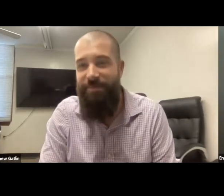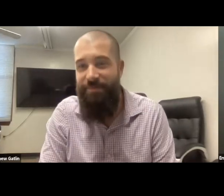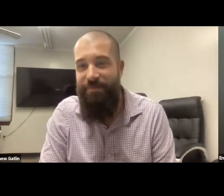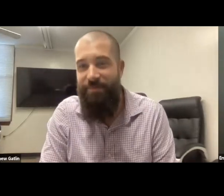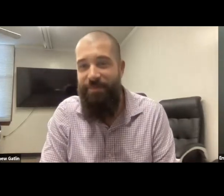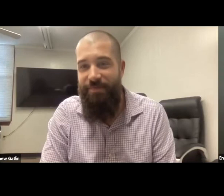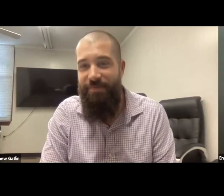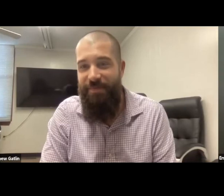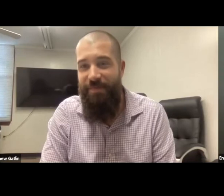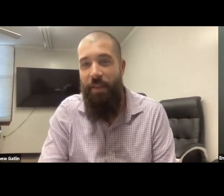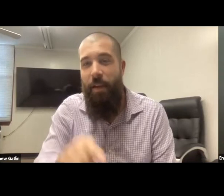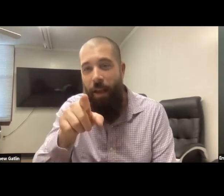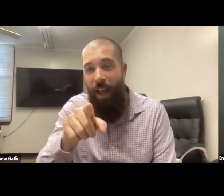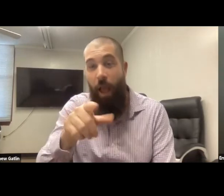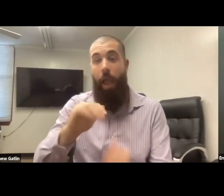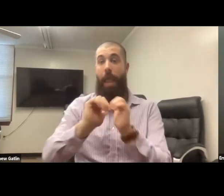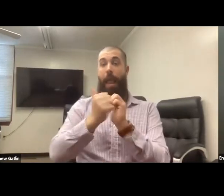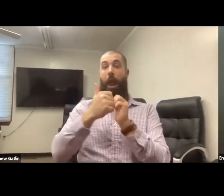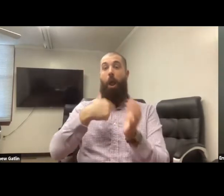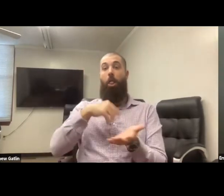You're right, Virginia, yes.